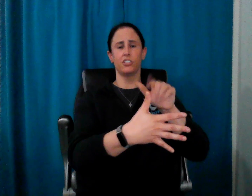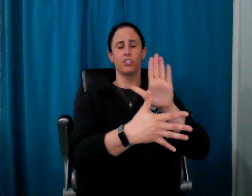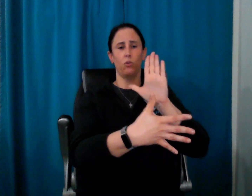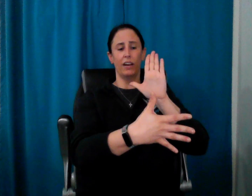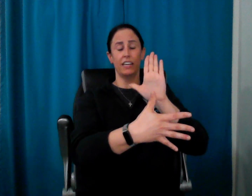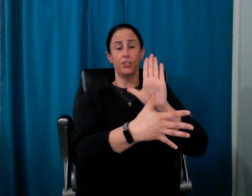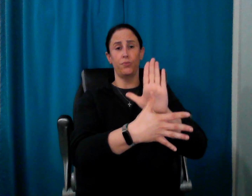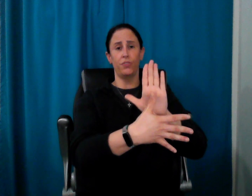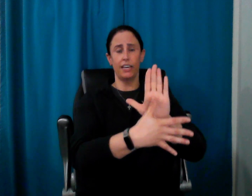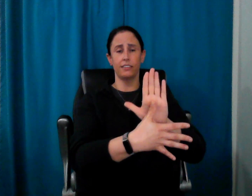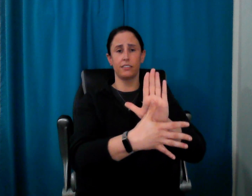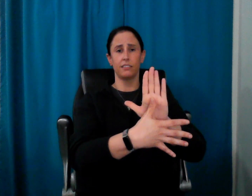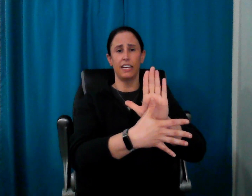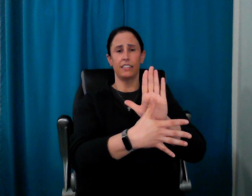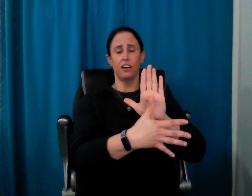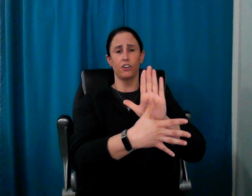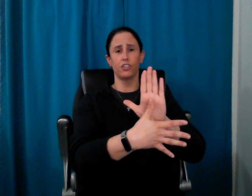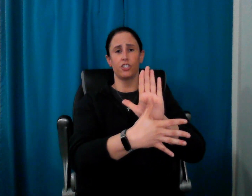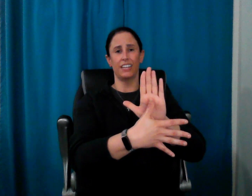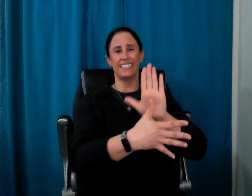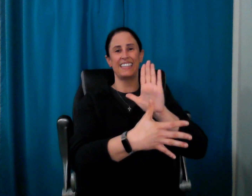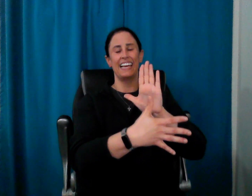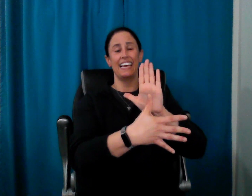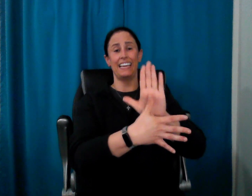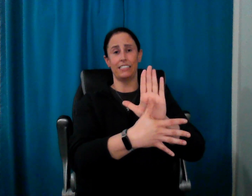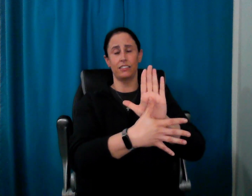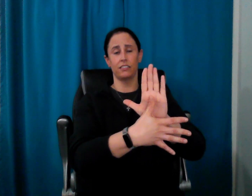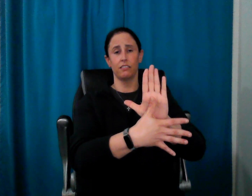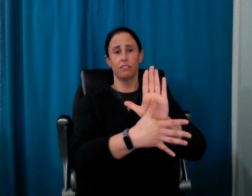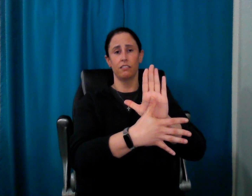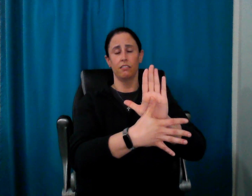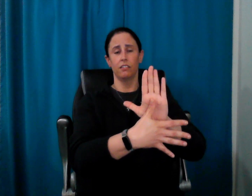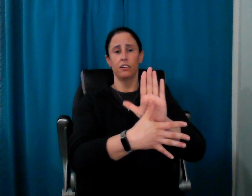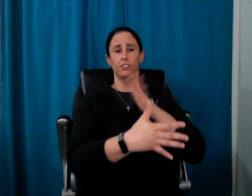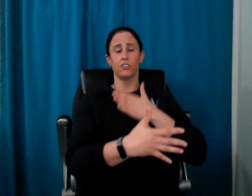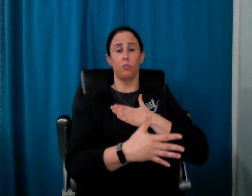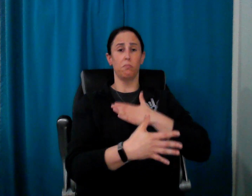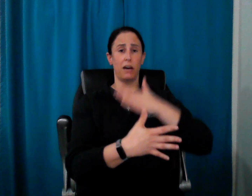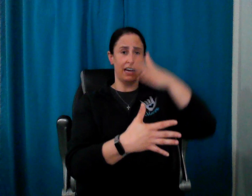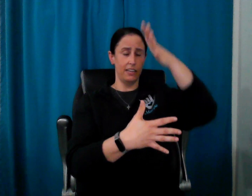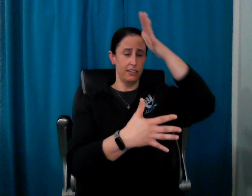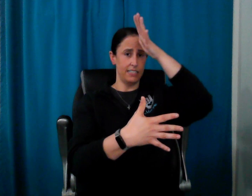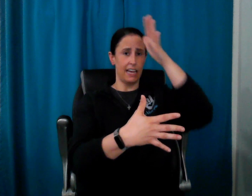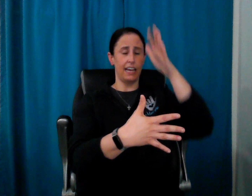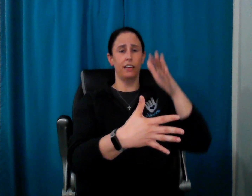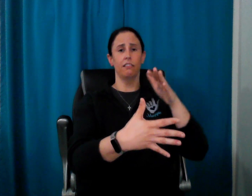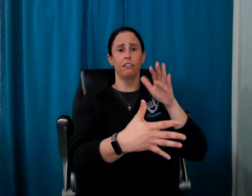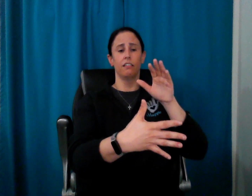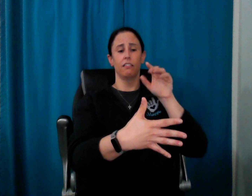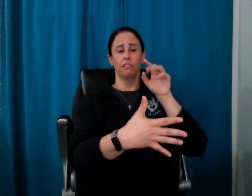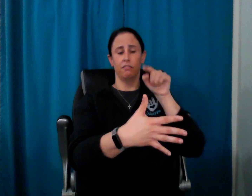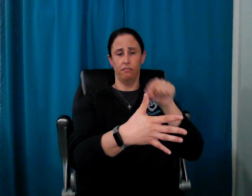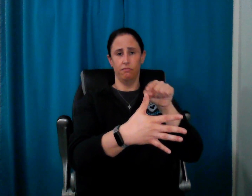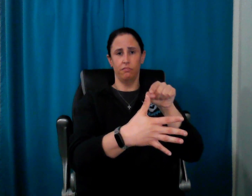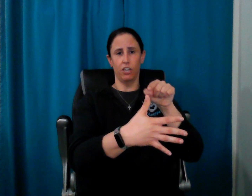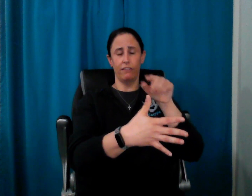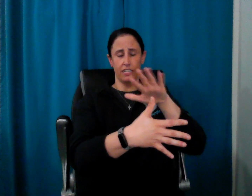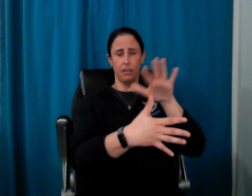so when I do this, it's understood it's his. So my dad, I've set him